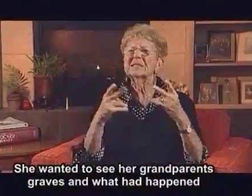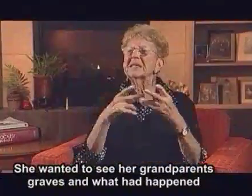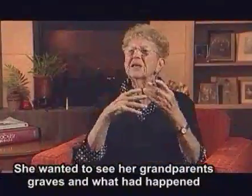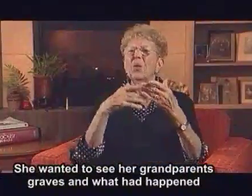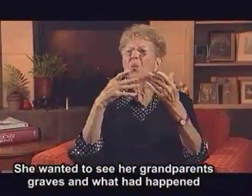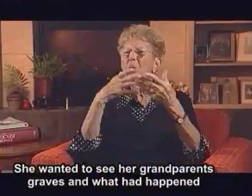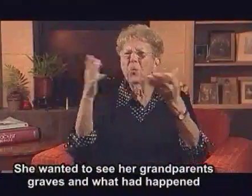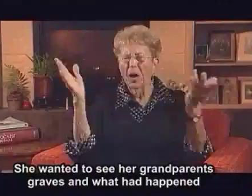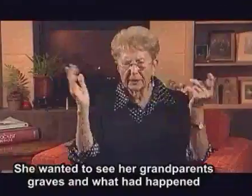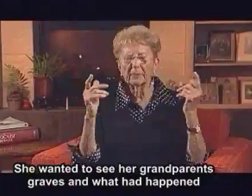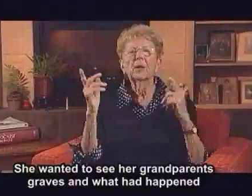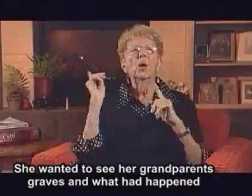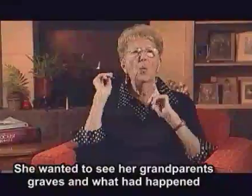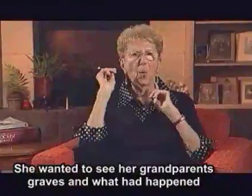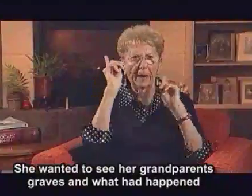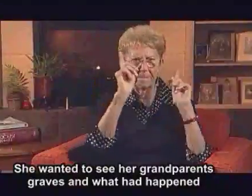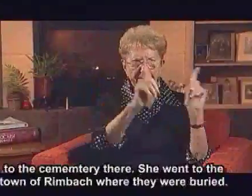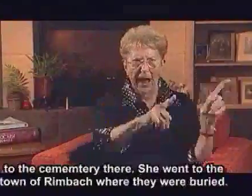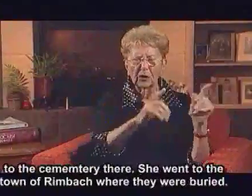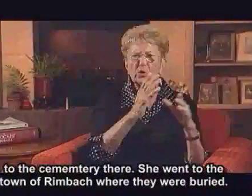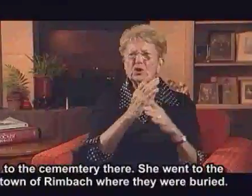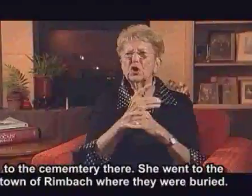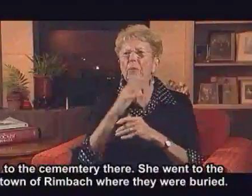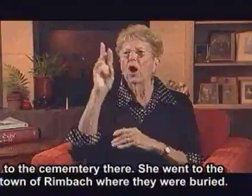graves and what had happened to the cemetery there.